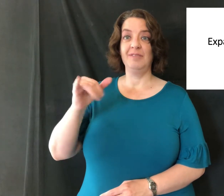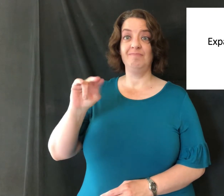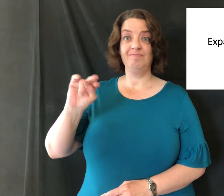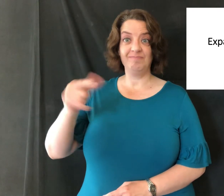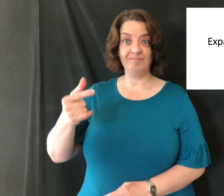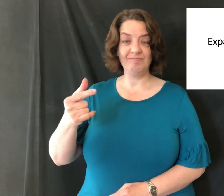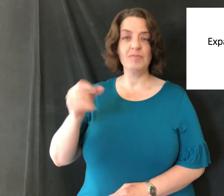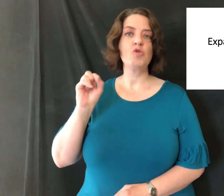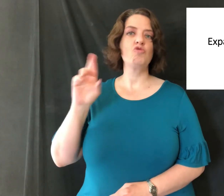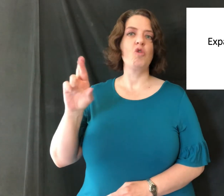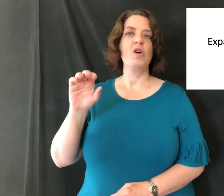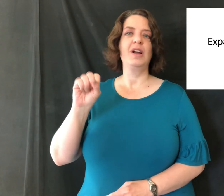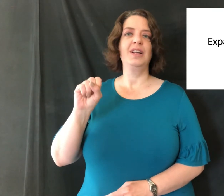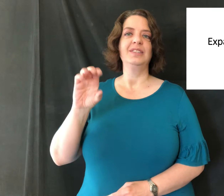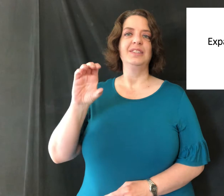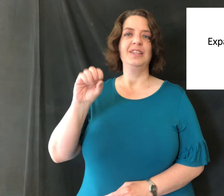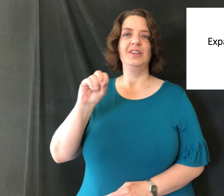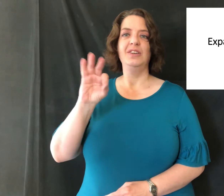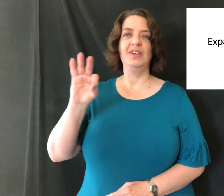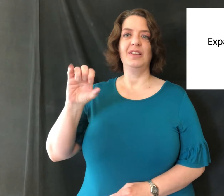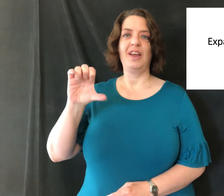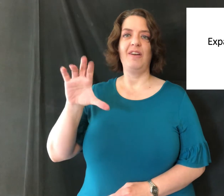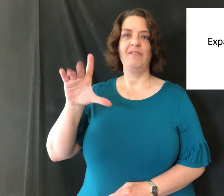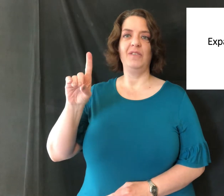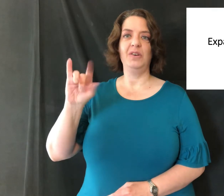couching or scaffolding.